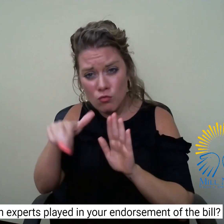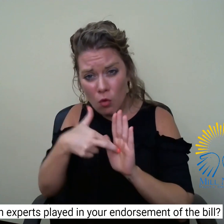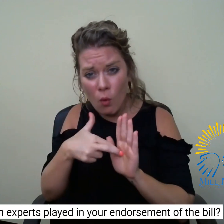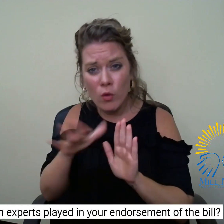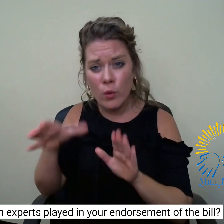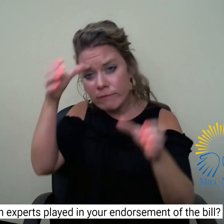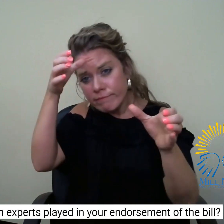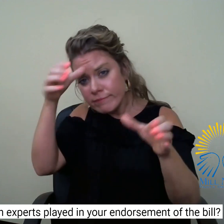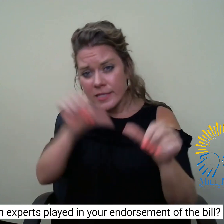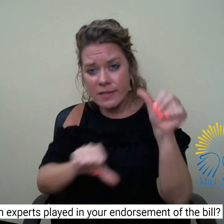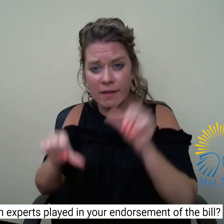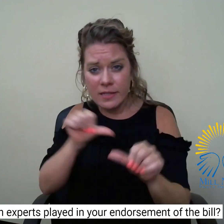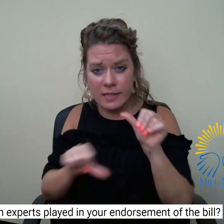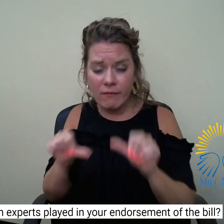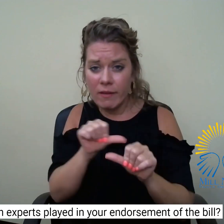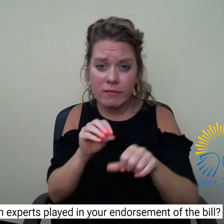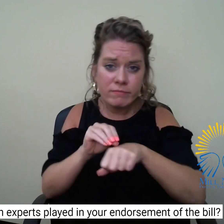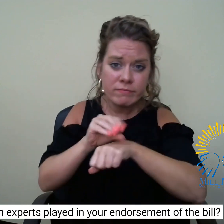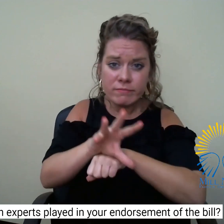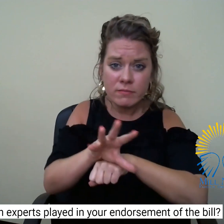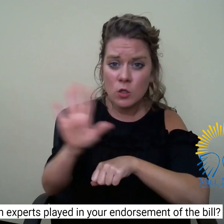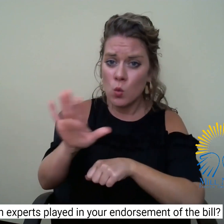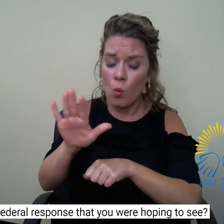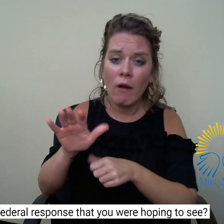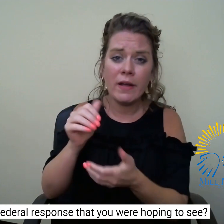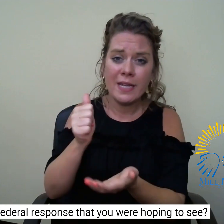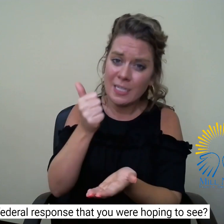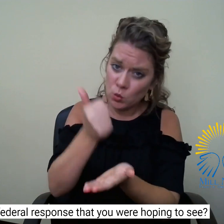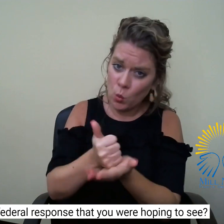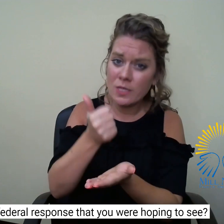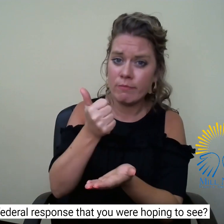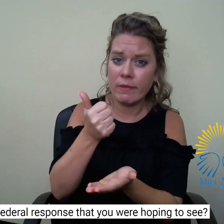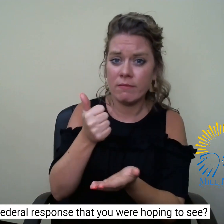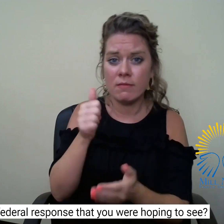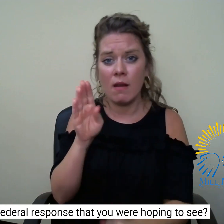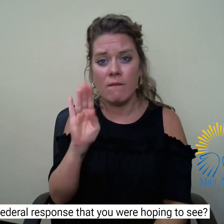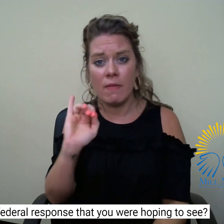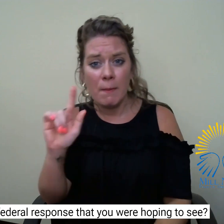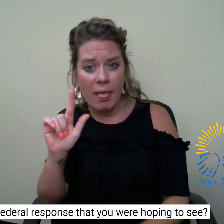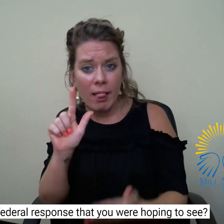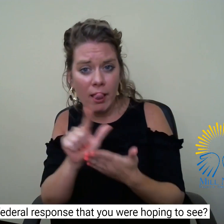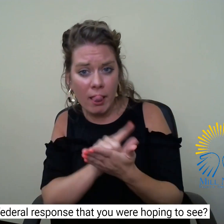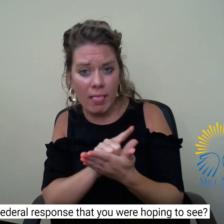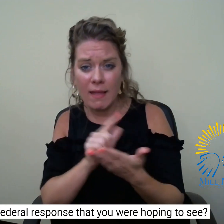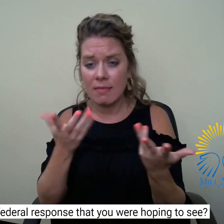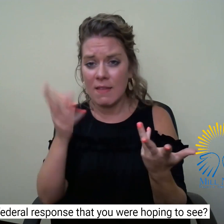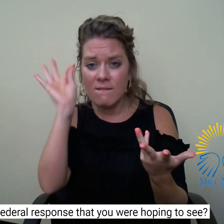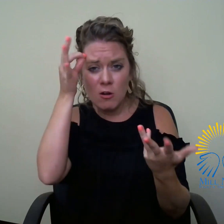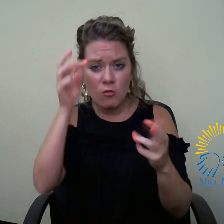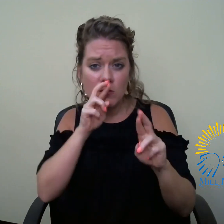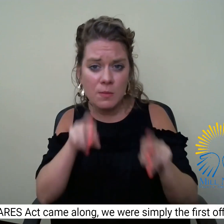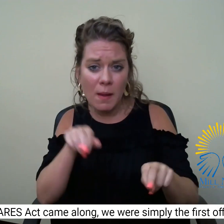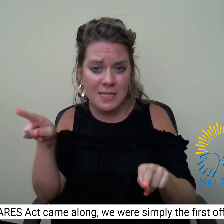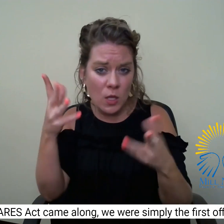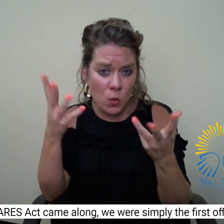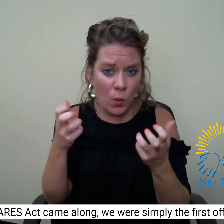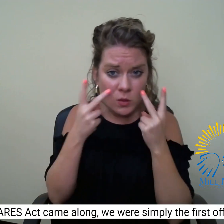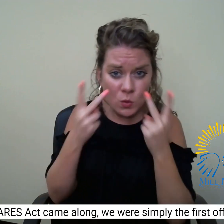from experts played in your endorsement of the bill and the kind of federal response that you were hoping to see? Well, long before the CARES